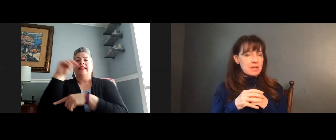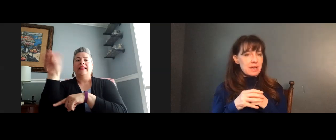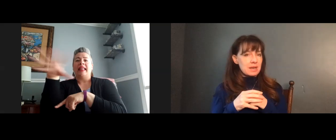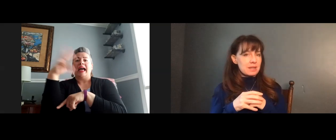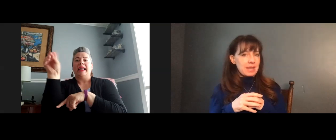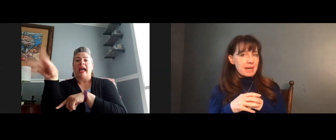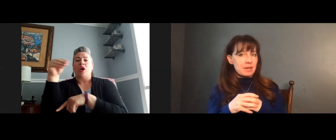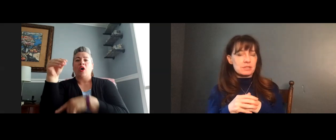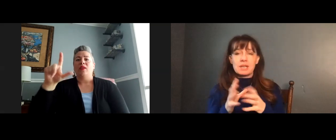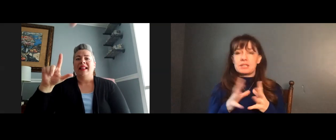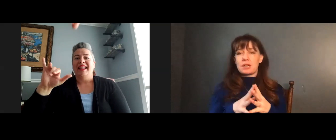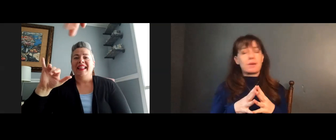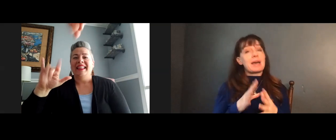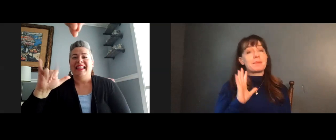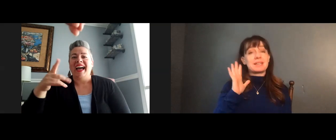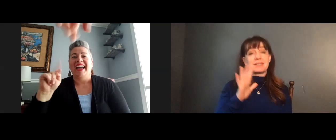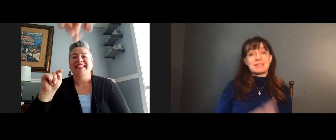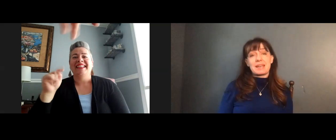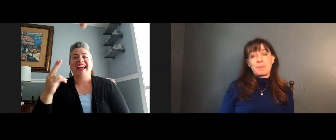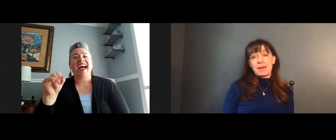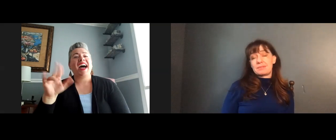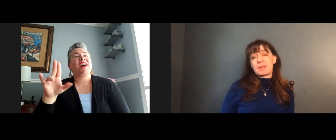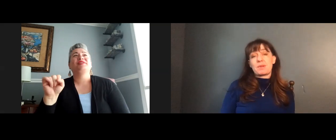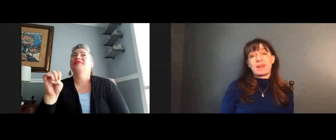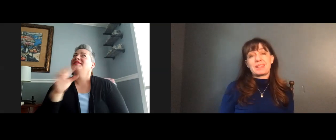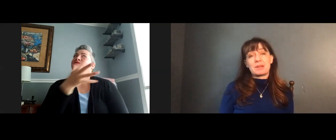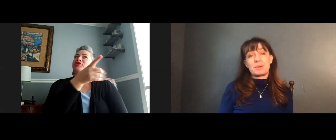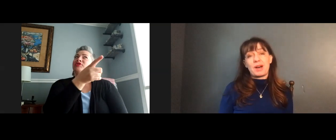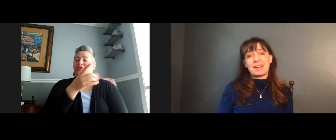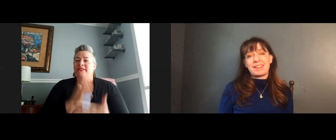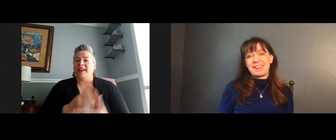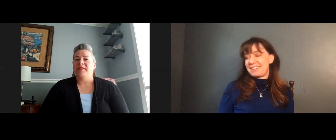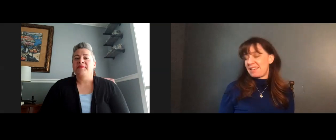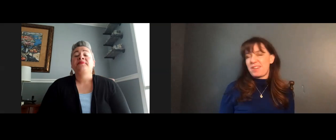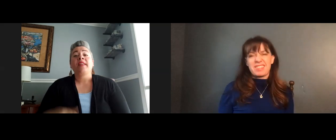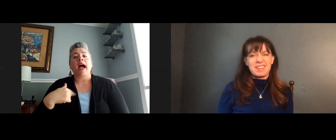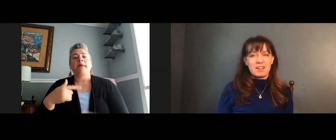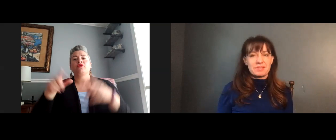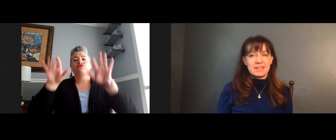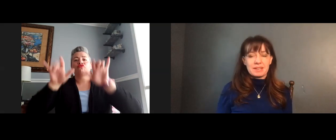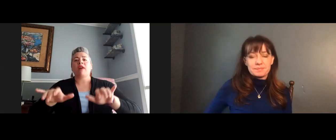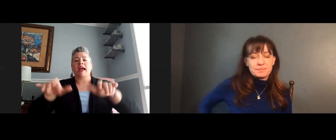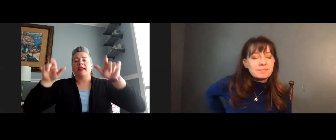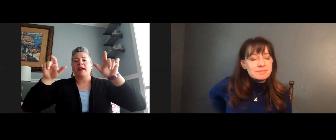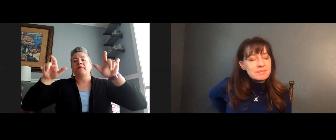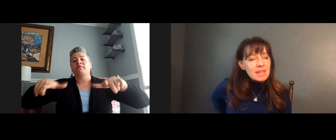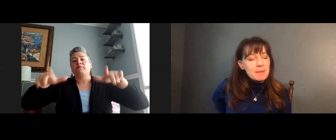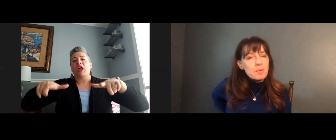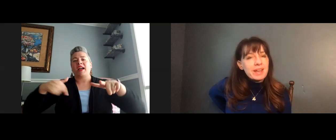uh lighthouse so i'm gonna set up a i'm gonna write a little blog uh i've got the day off today